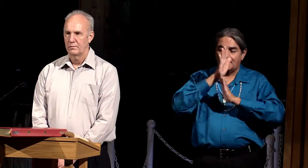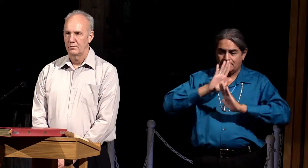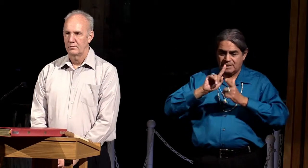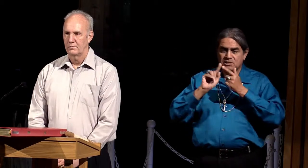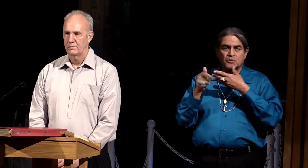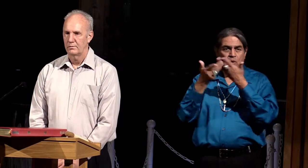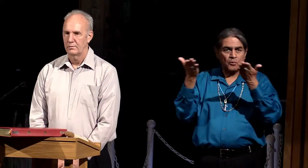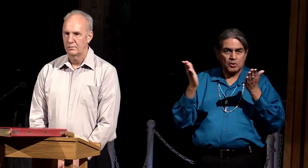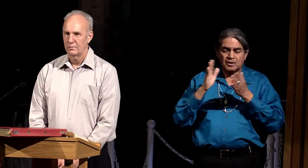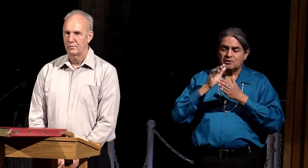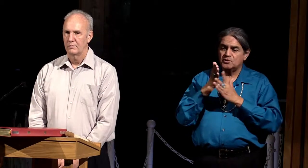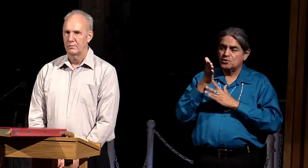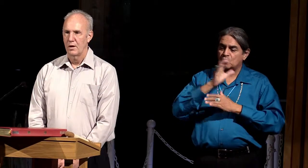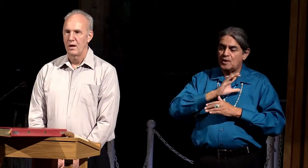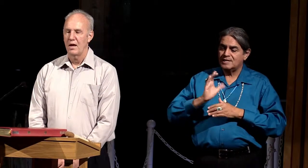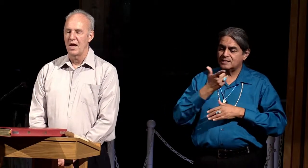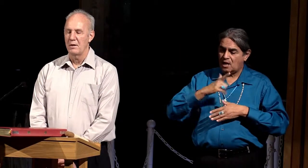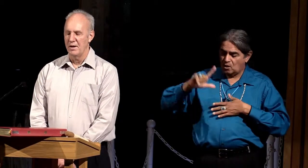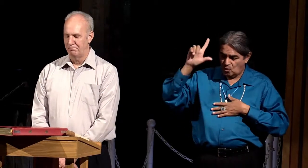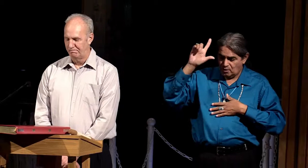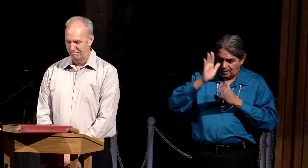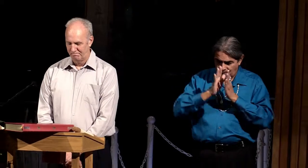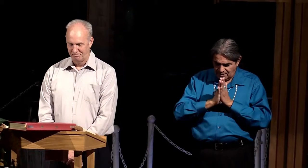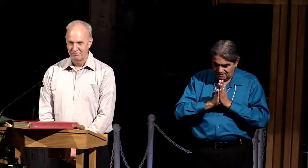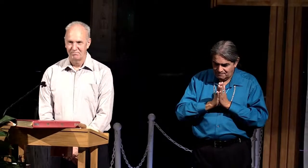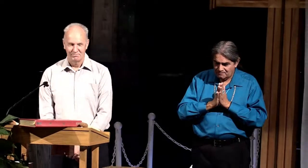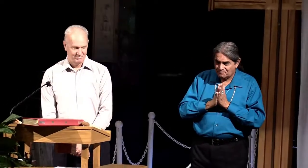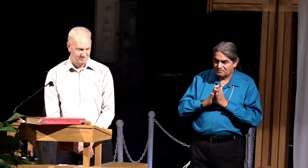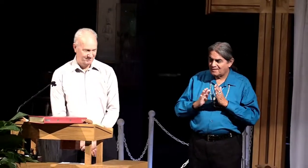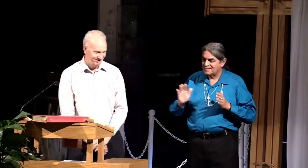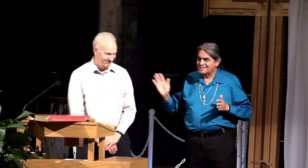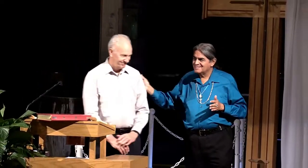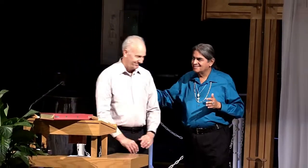world, through Christ our Lord. Amen.